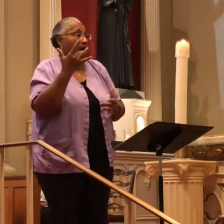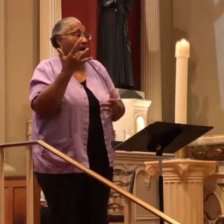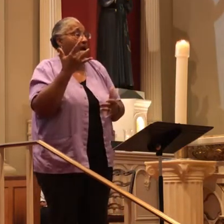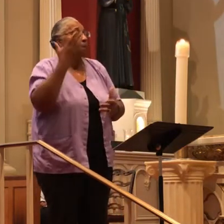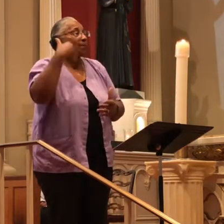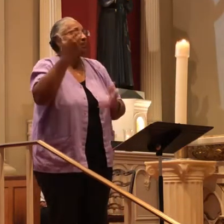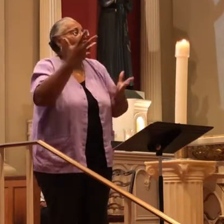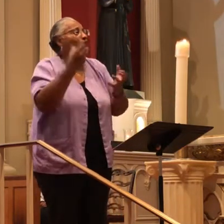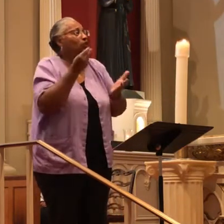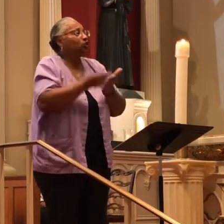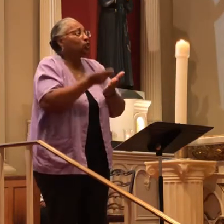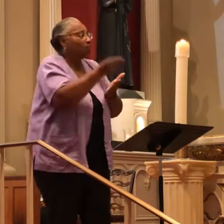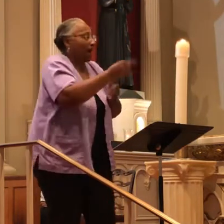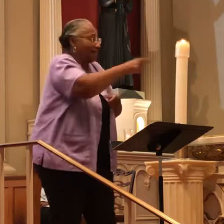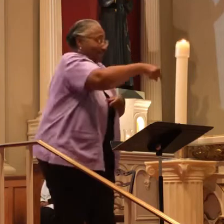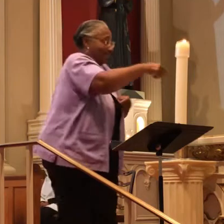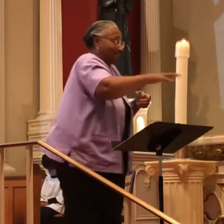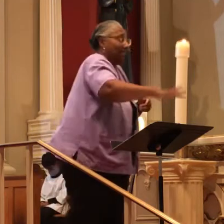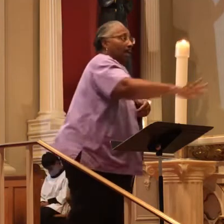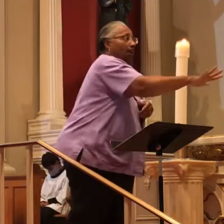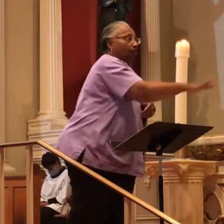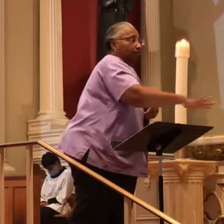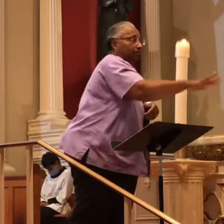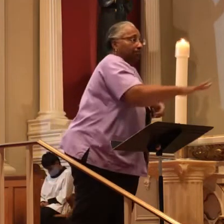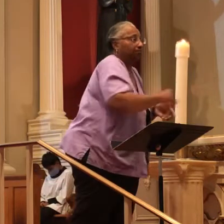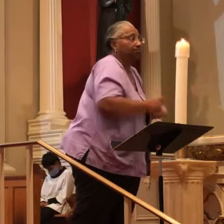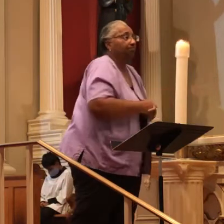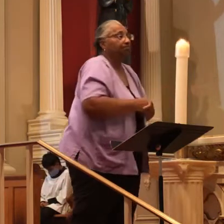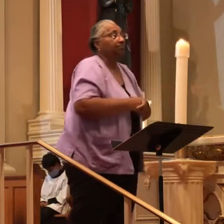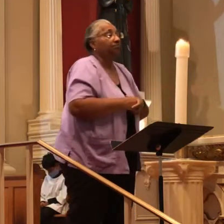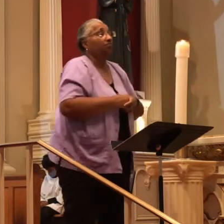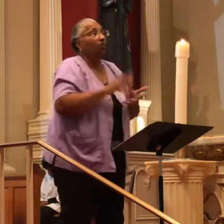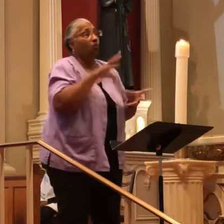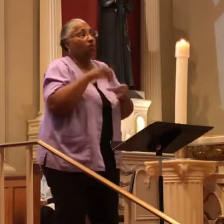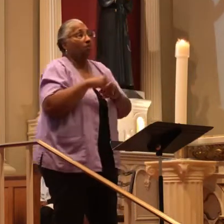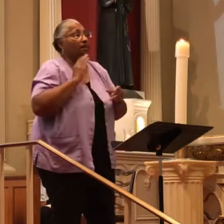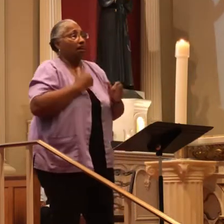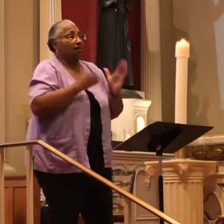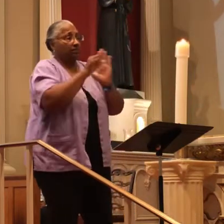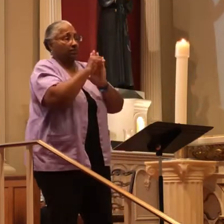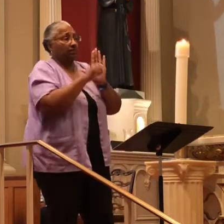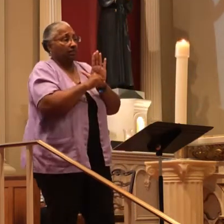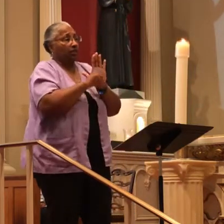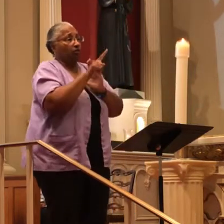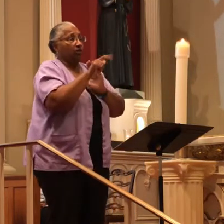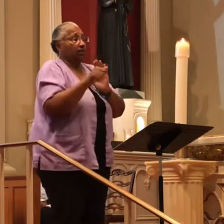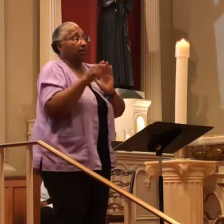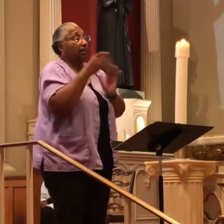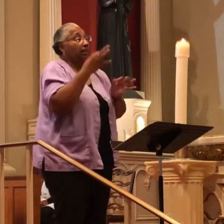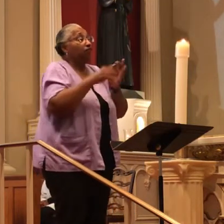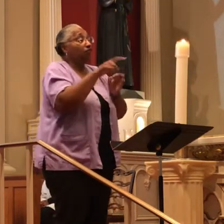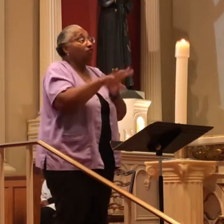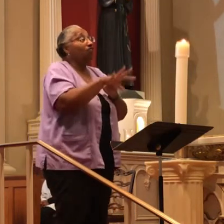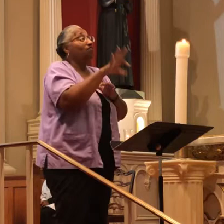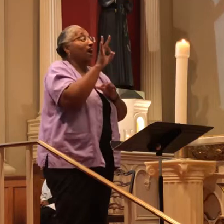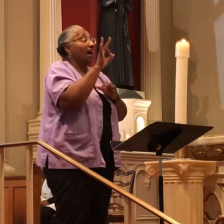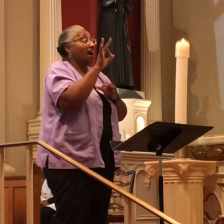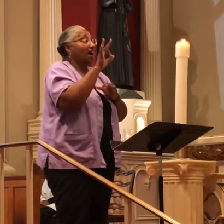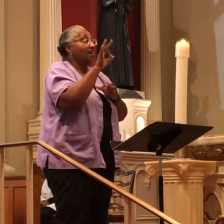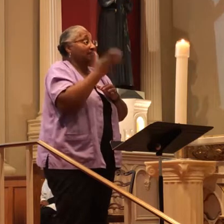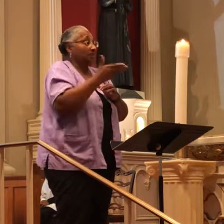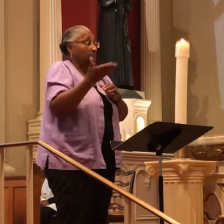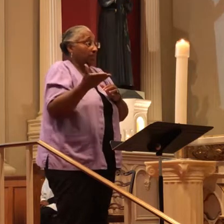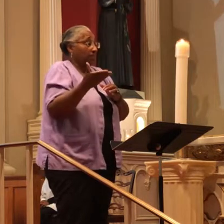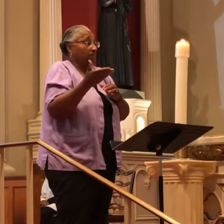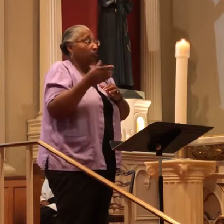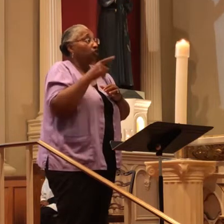thinking, legally, even in our state, if you find the treasure, you have a legitimate right